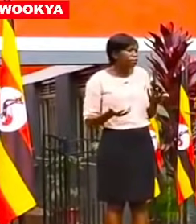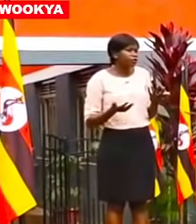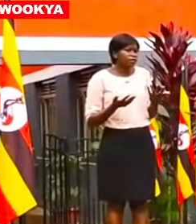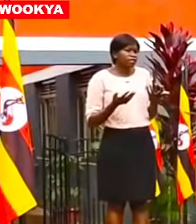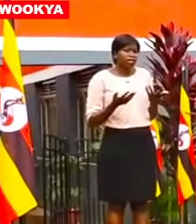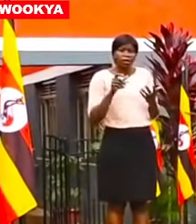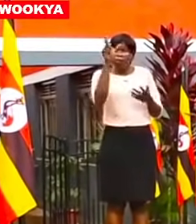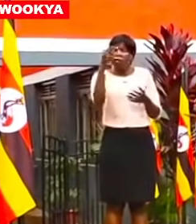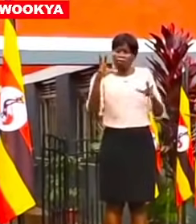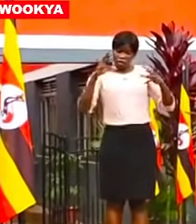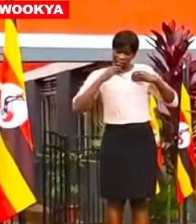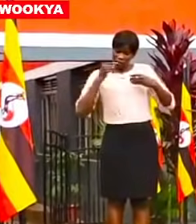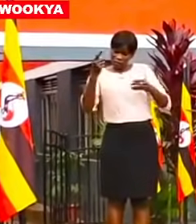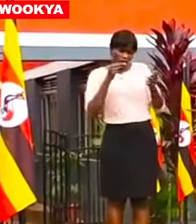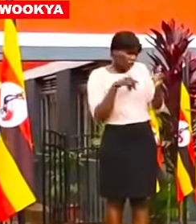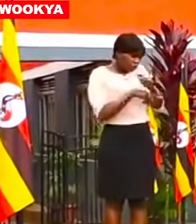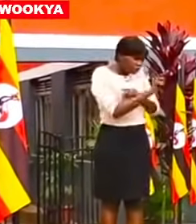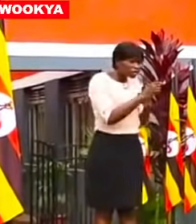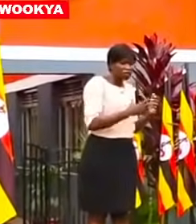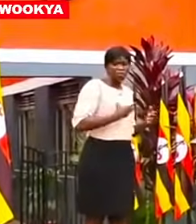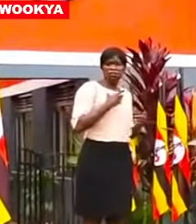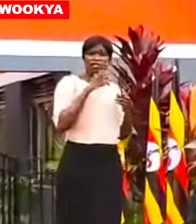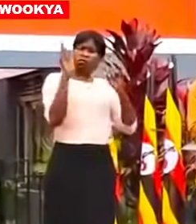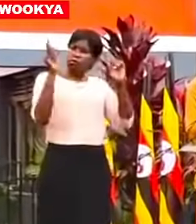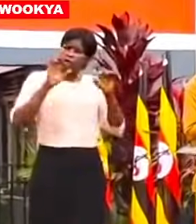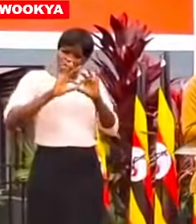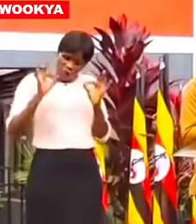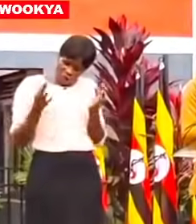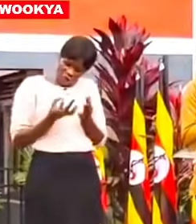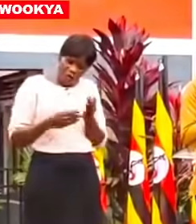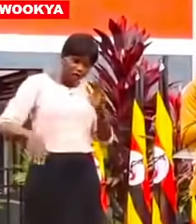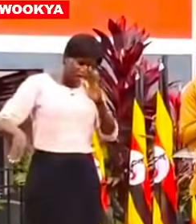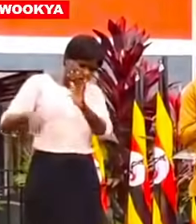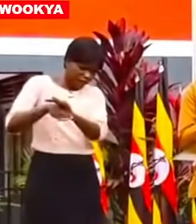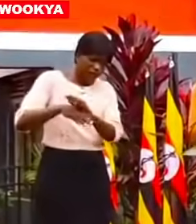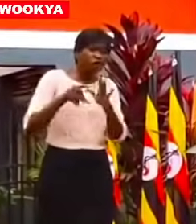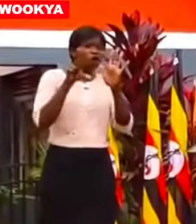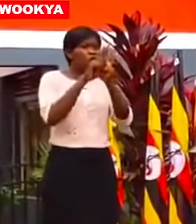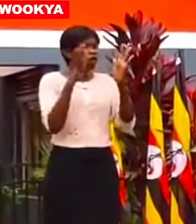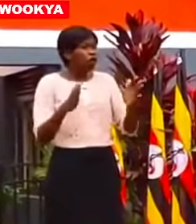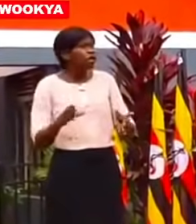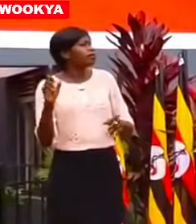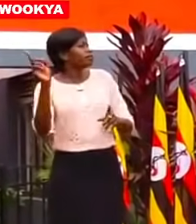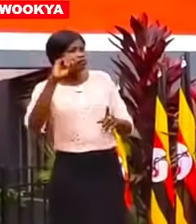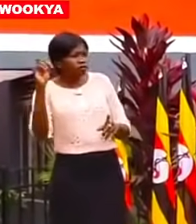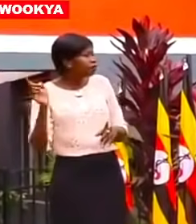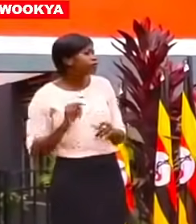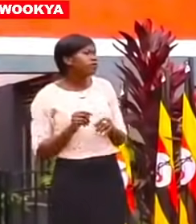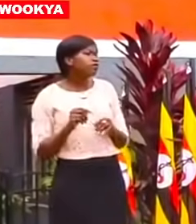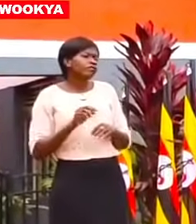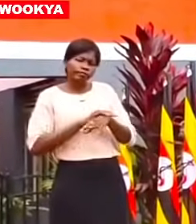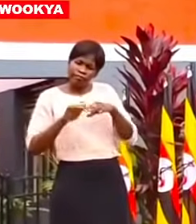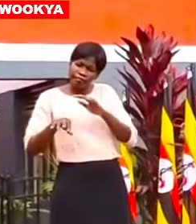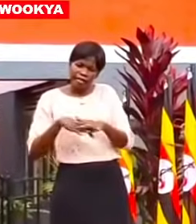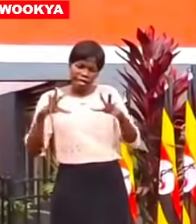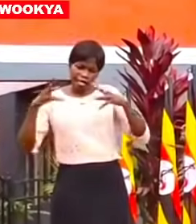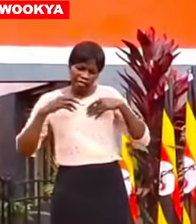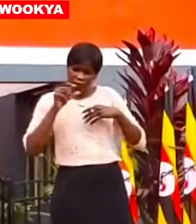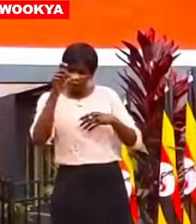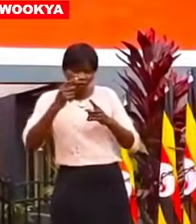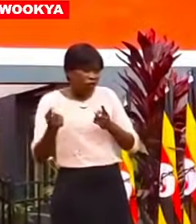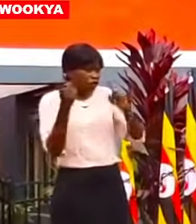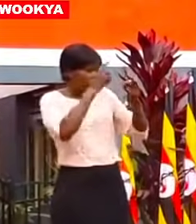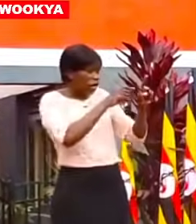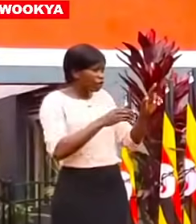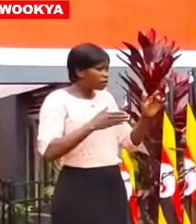Nobody is allowed to access him. Not his family, not his lawyers, nobody is allowed